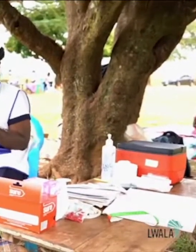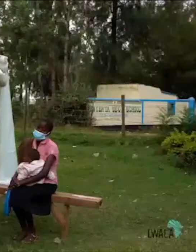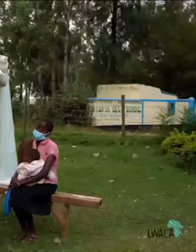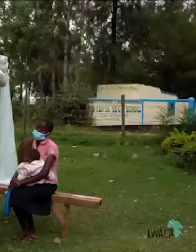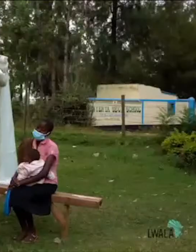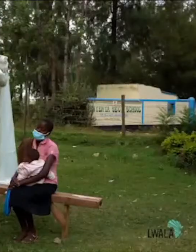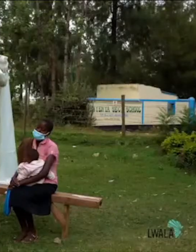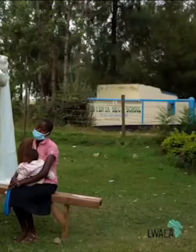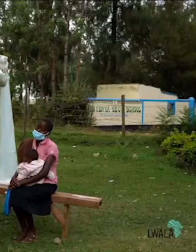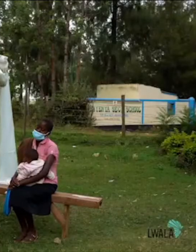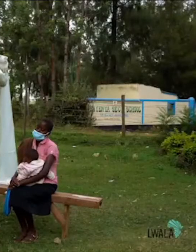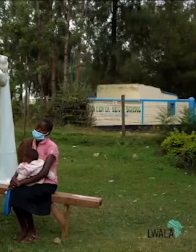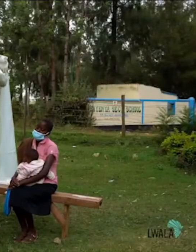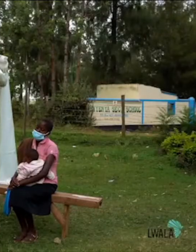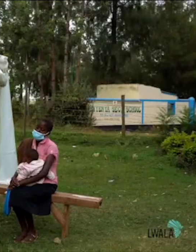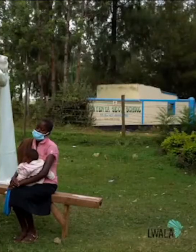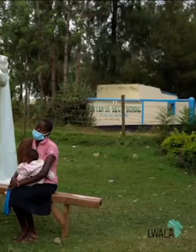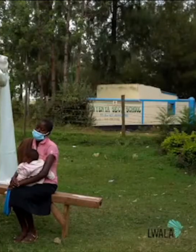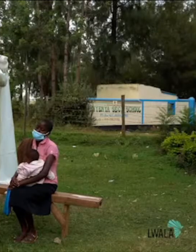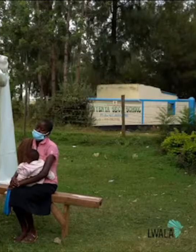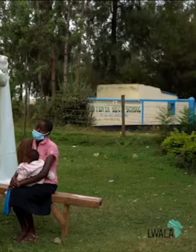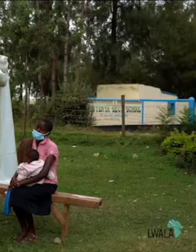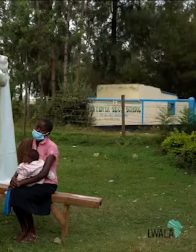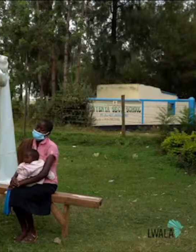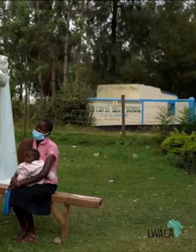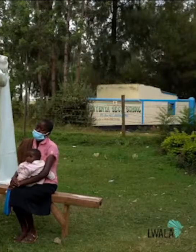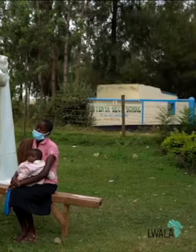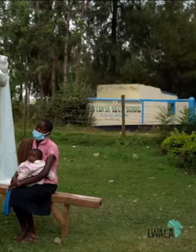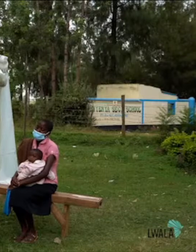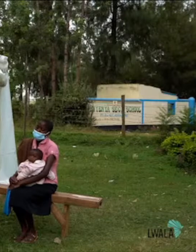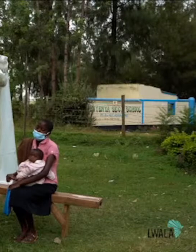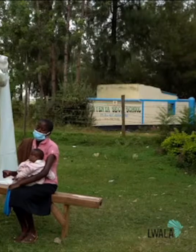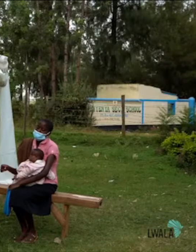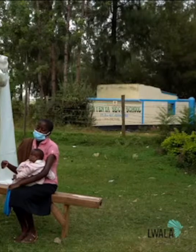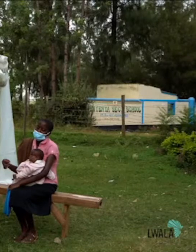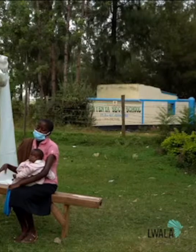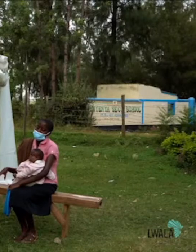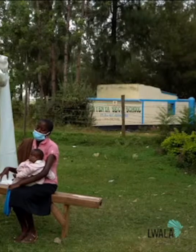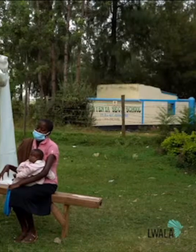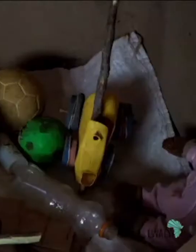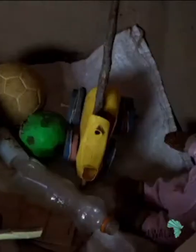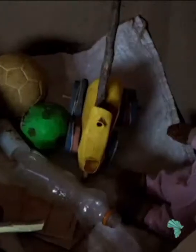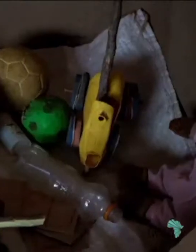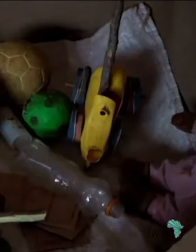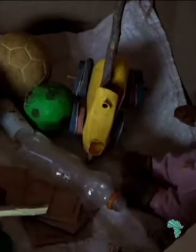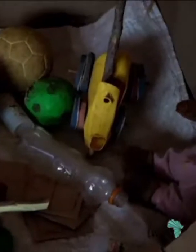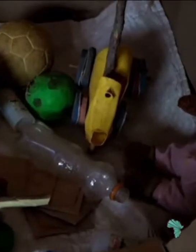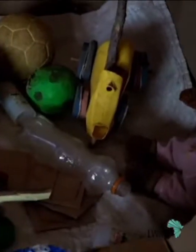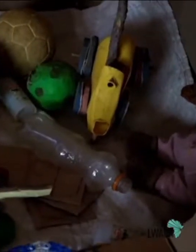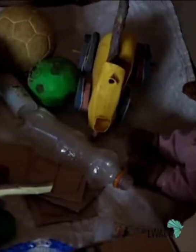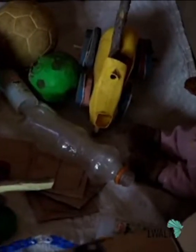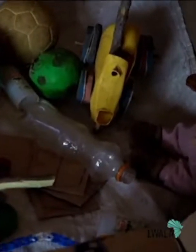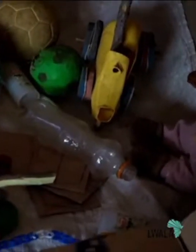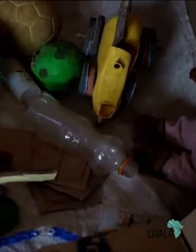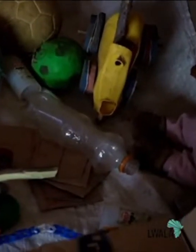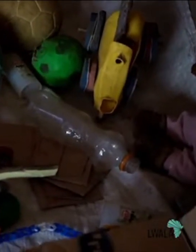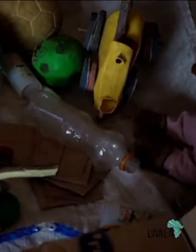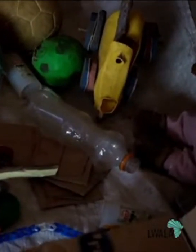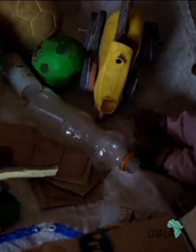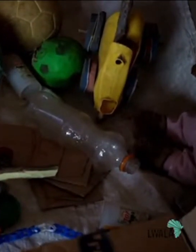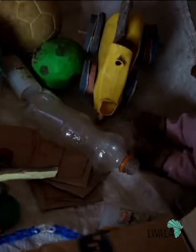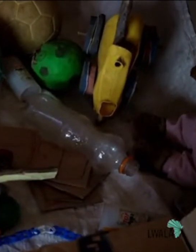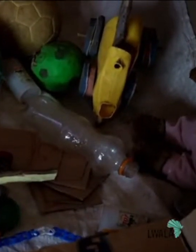in Luala and its partner facilities, on the other hand, engage ANC clients on early stimulation sessions on play and communication